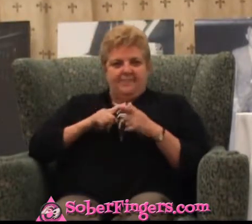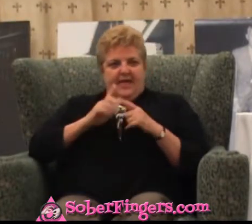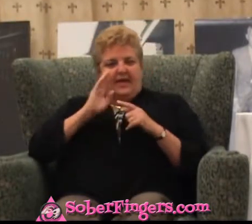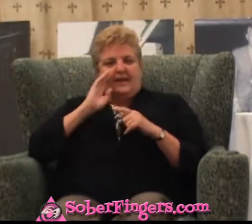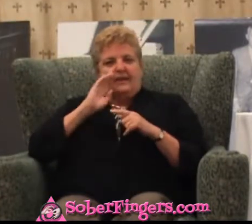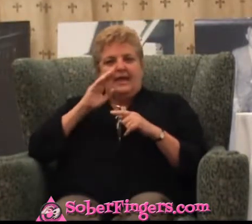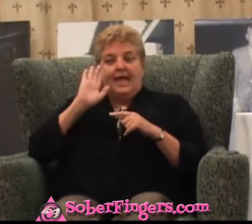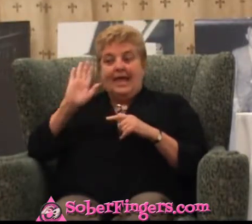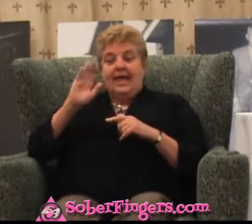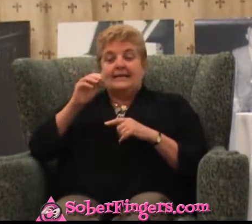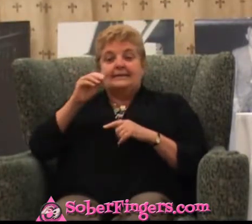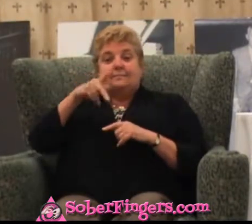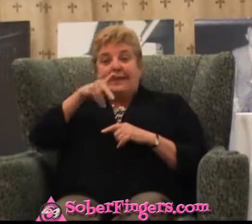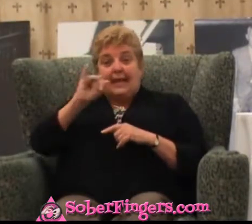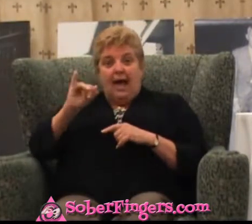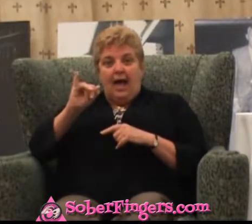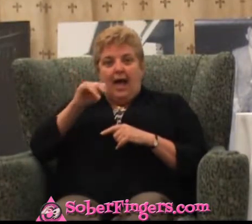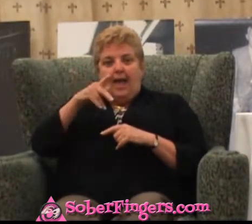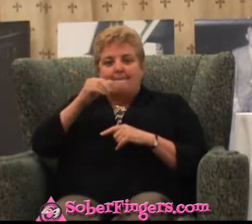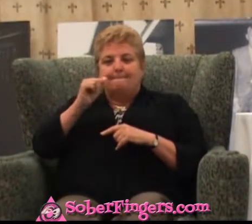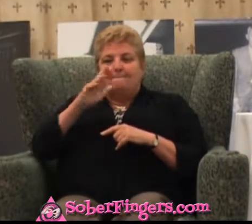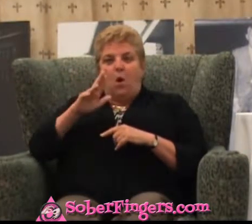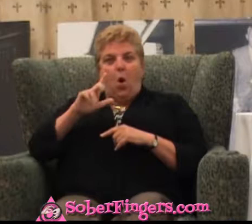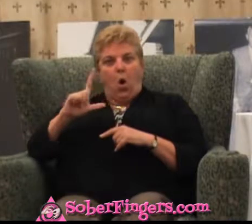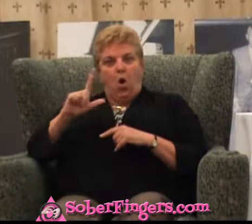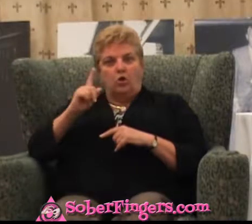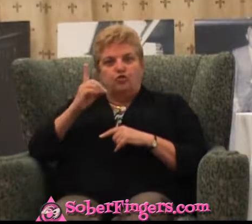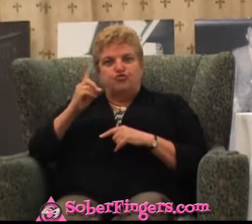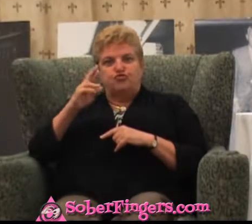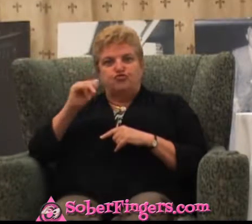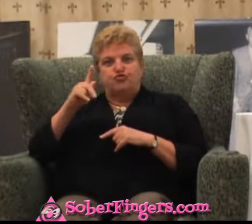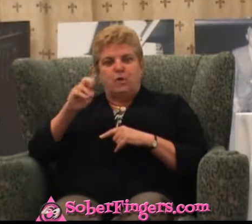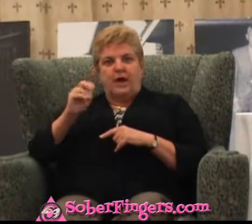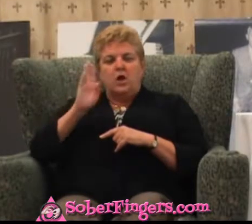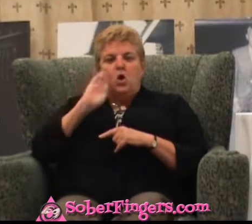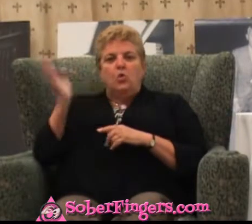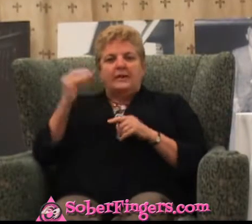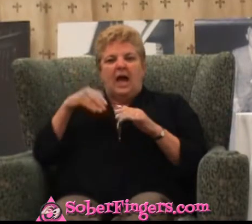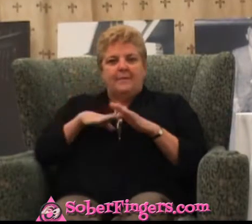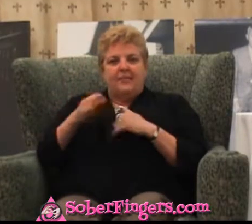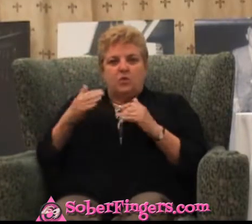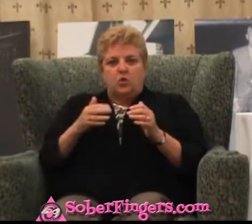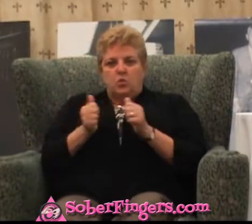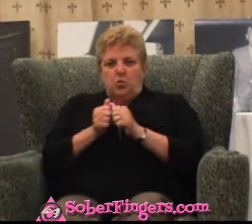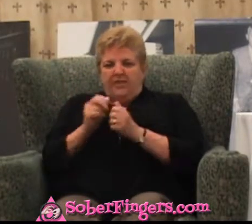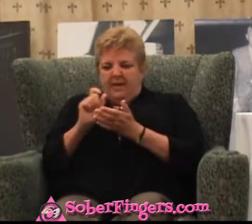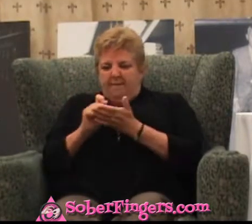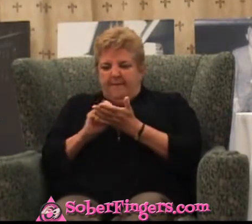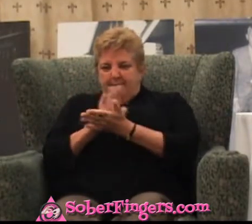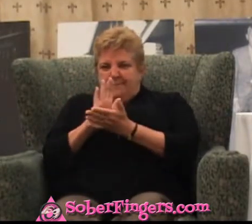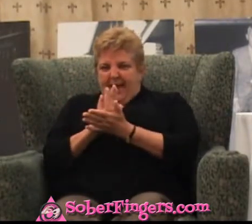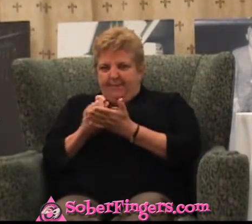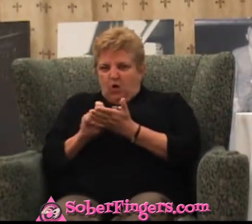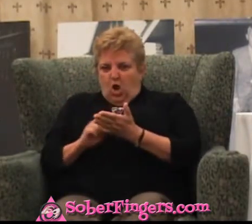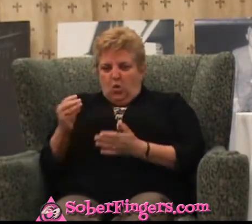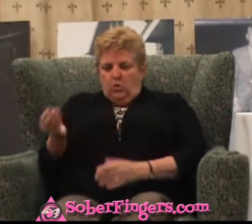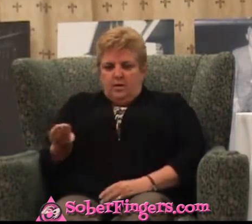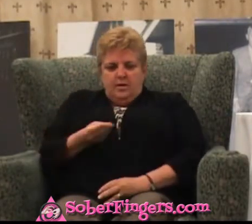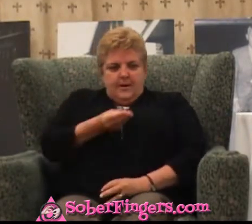Drake, would come into the room with this little note that he would hand Perry, right? And then Perry would look at the note and then he'd